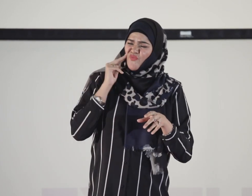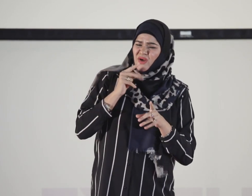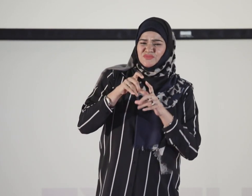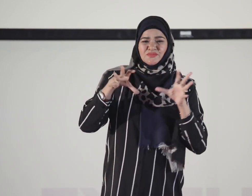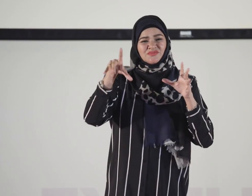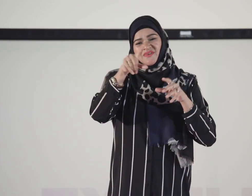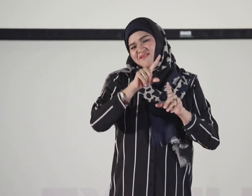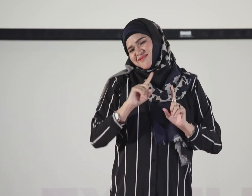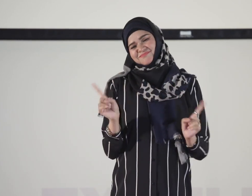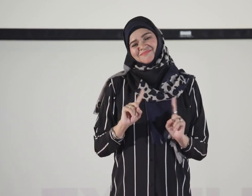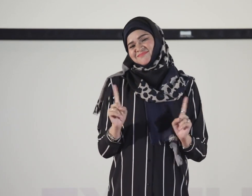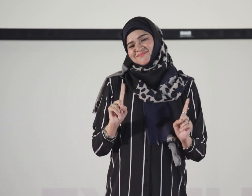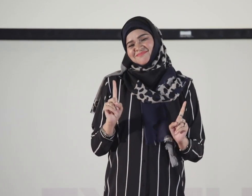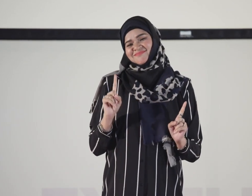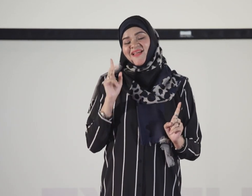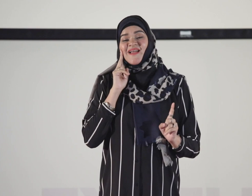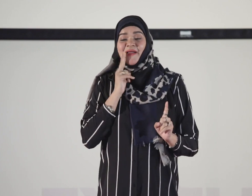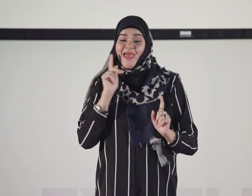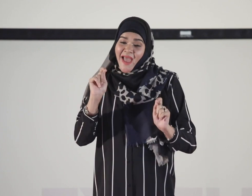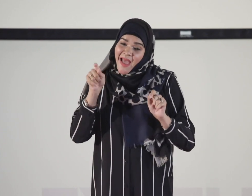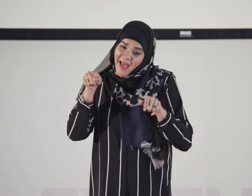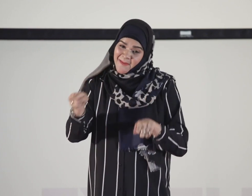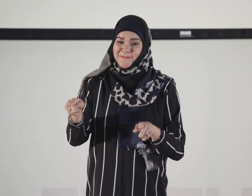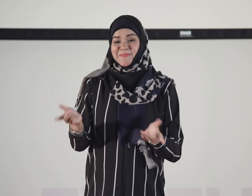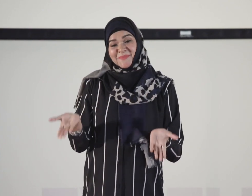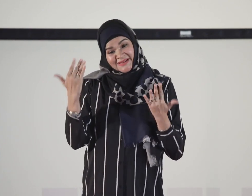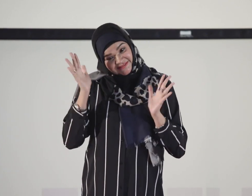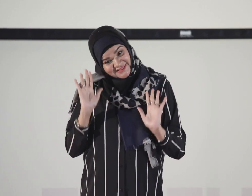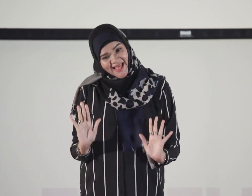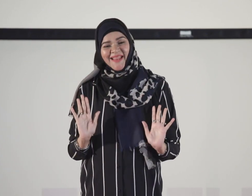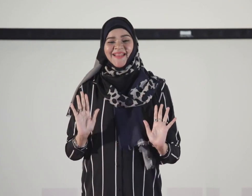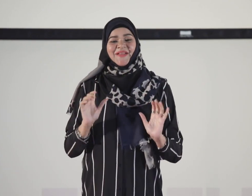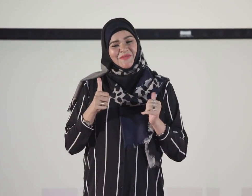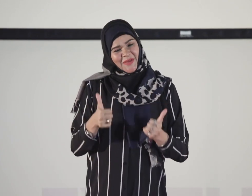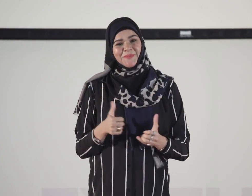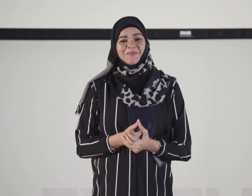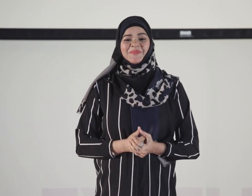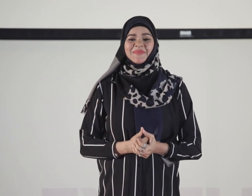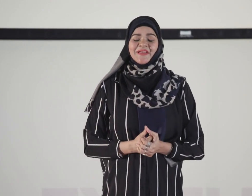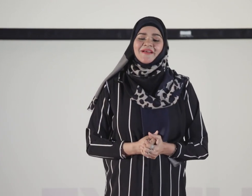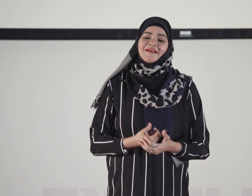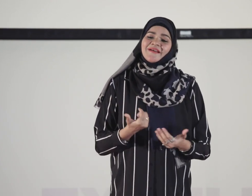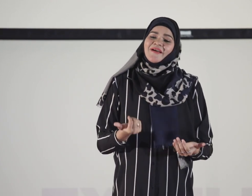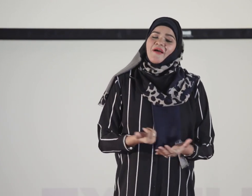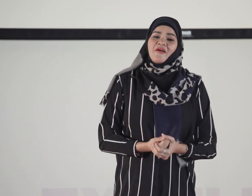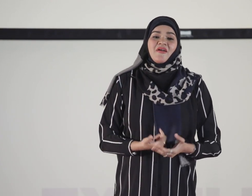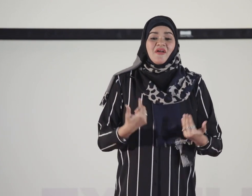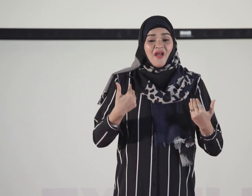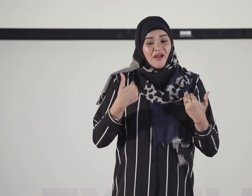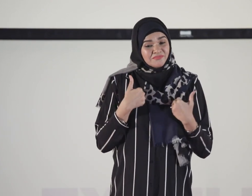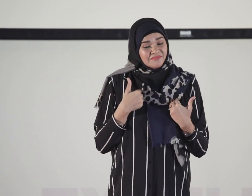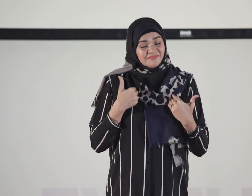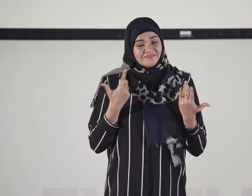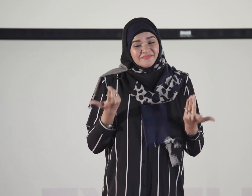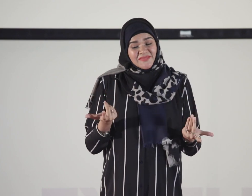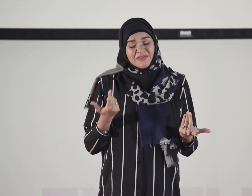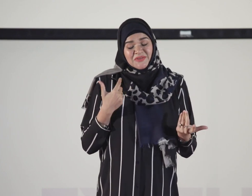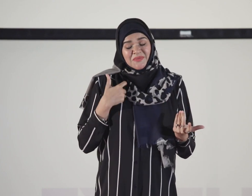please stop defining people with disabilities by their disabilities. They can achieve whatever they want in